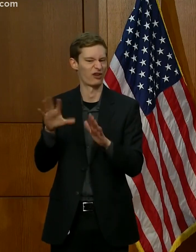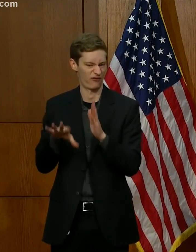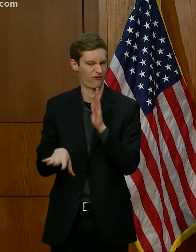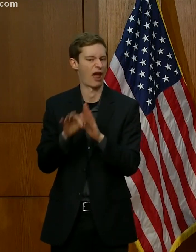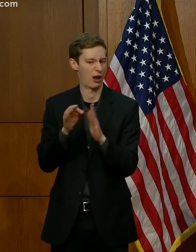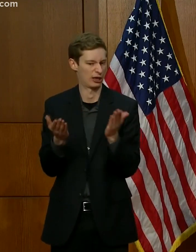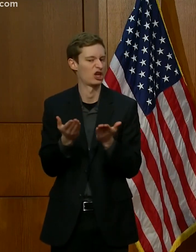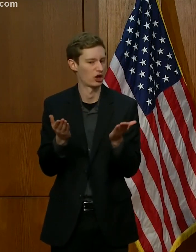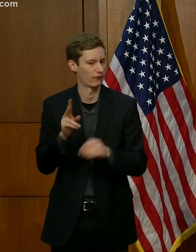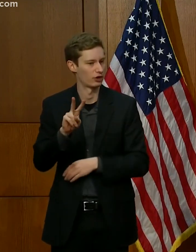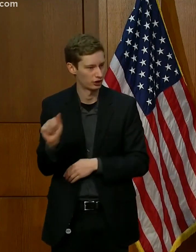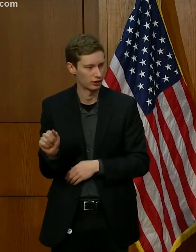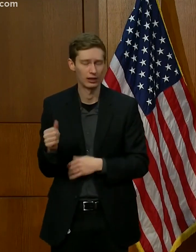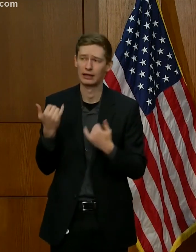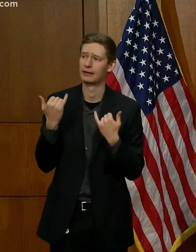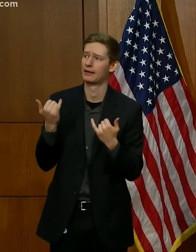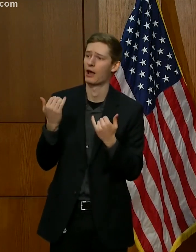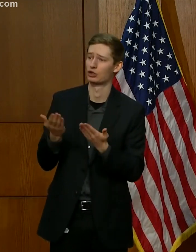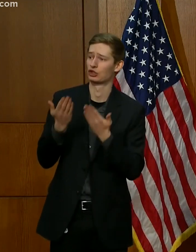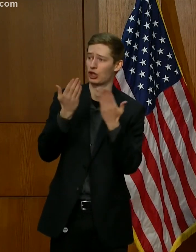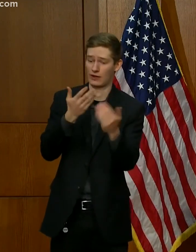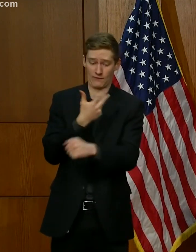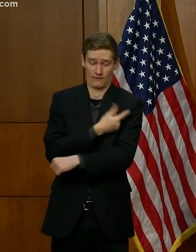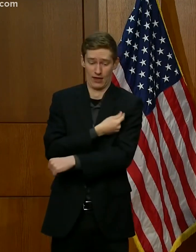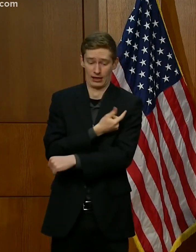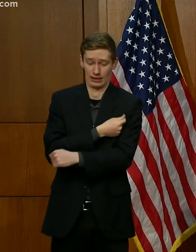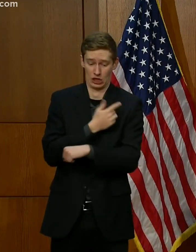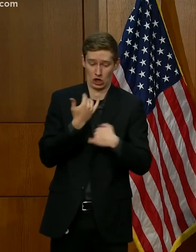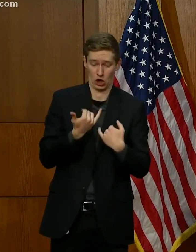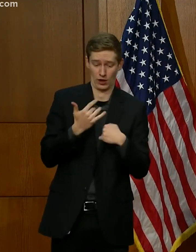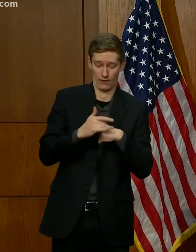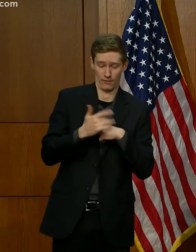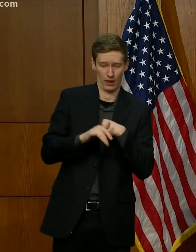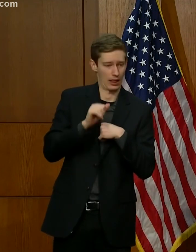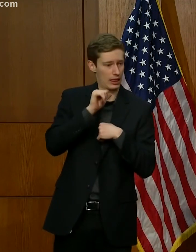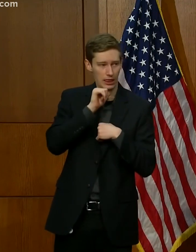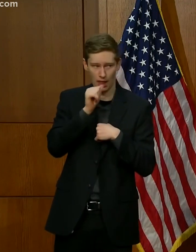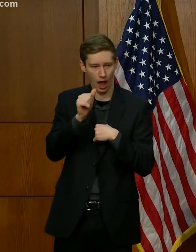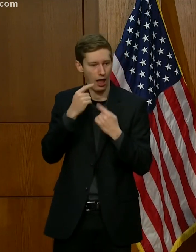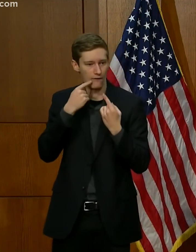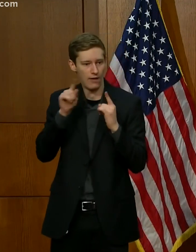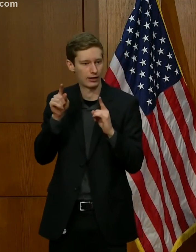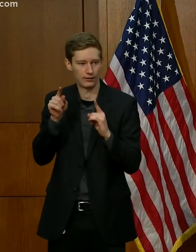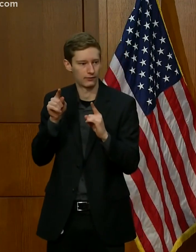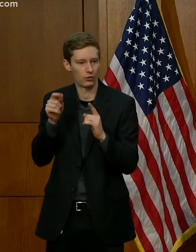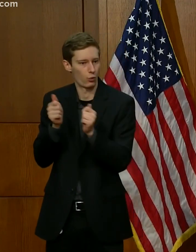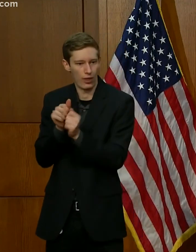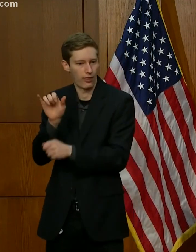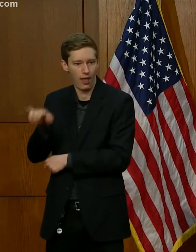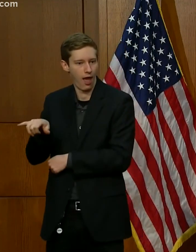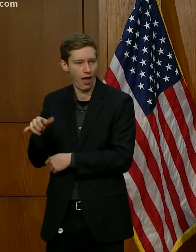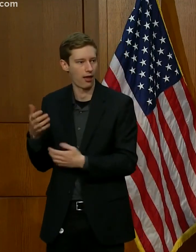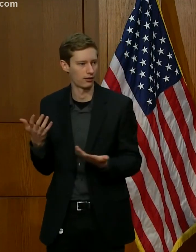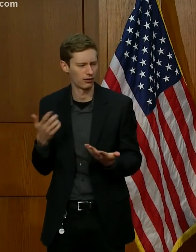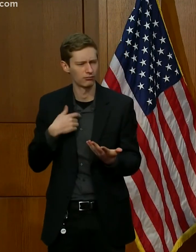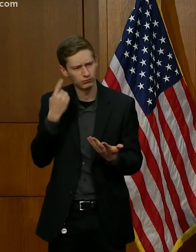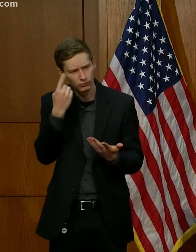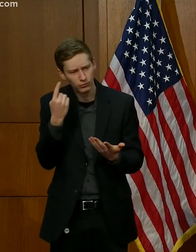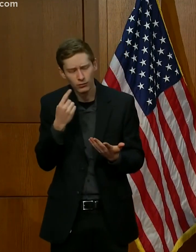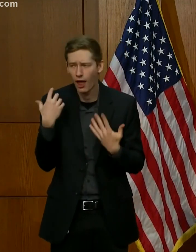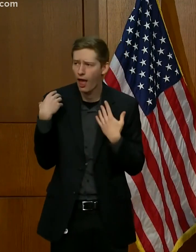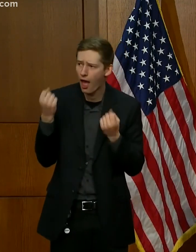is suggesting that the vaccines currently available are not as effective against Sure. that variant especially. So I'm wondering if health officials have any